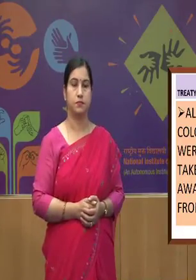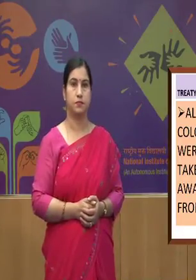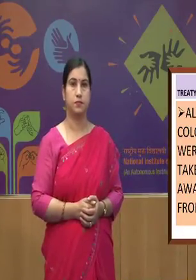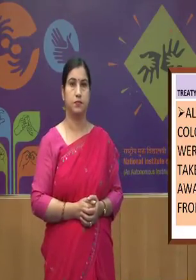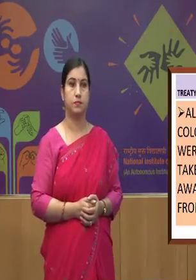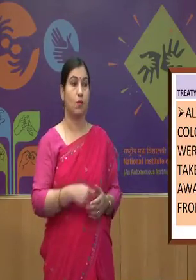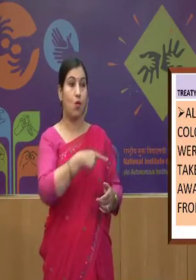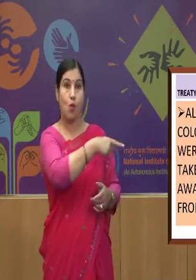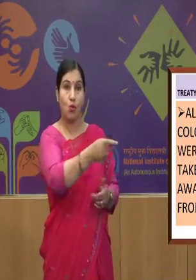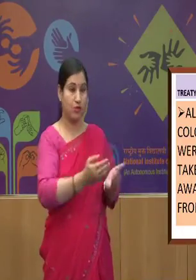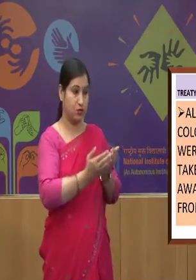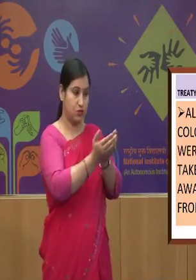All her ships were sunk.